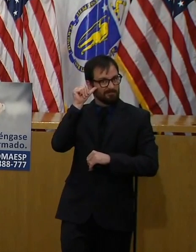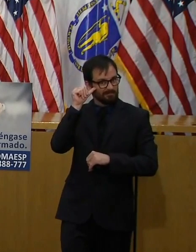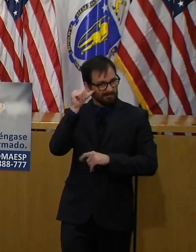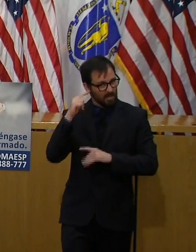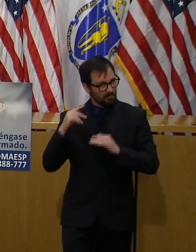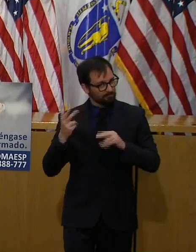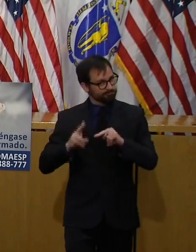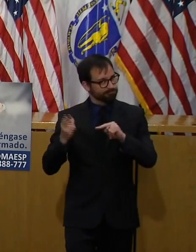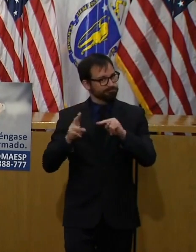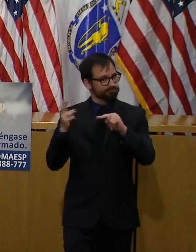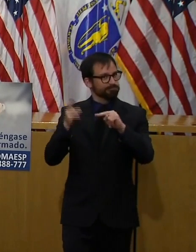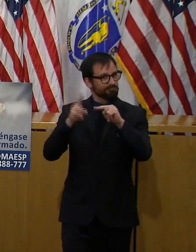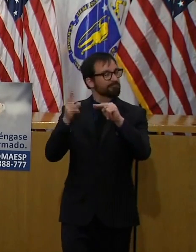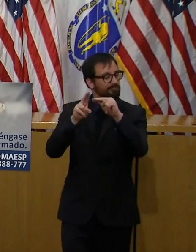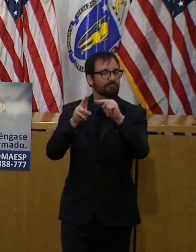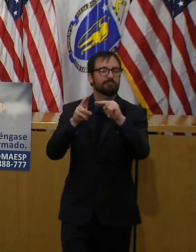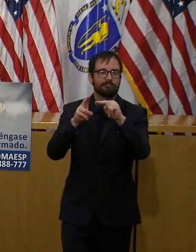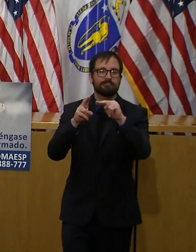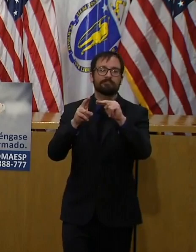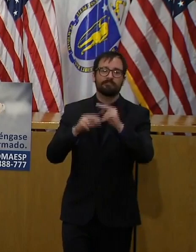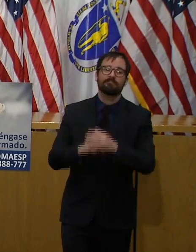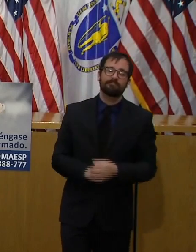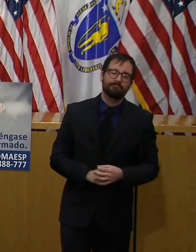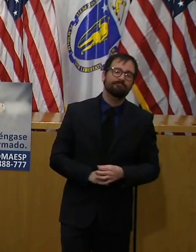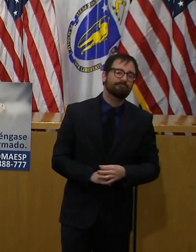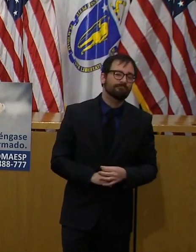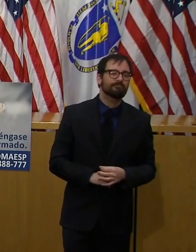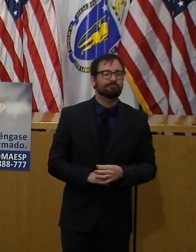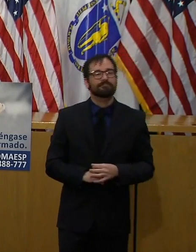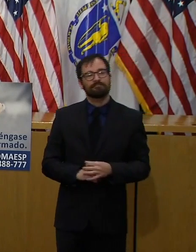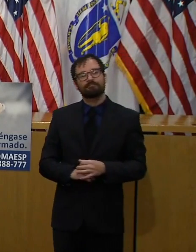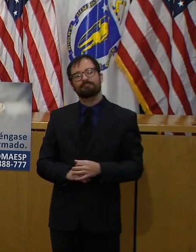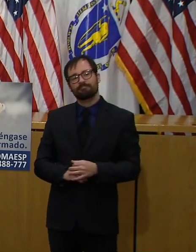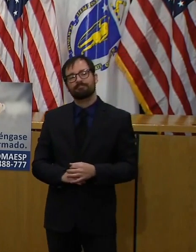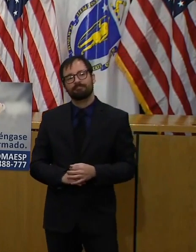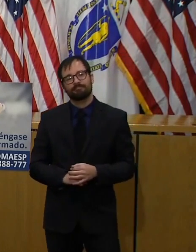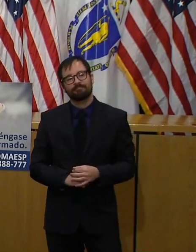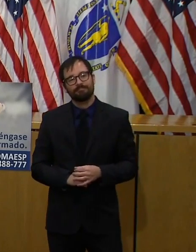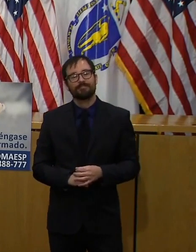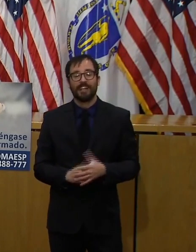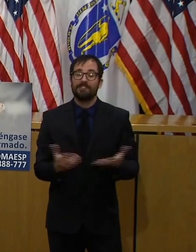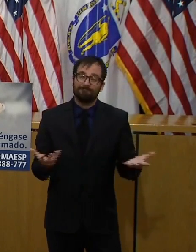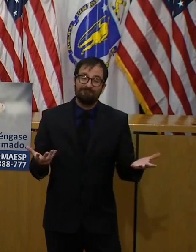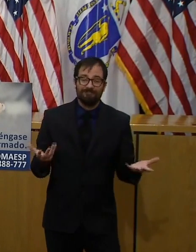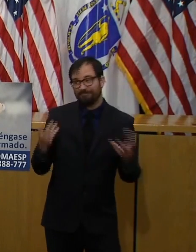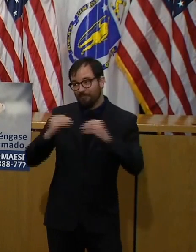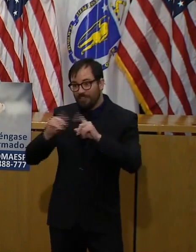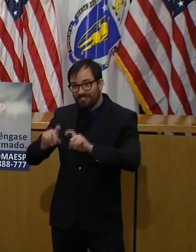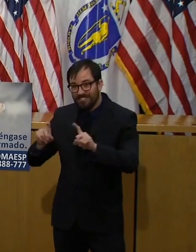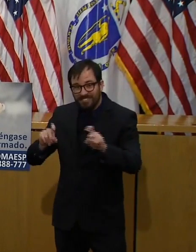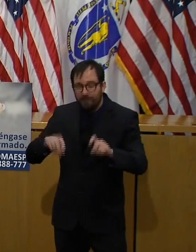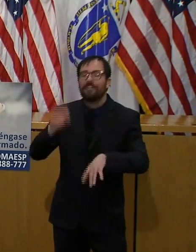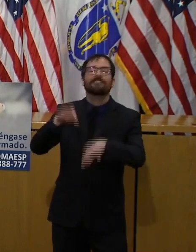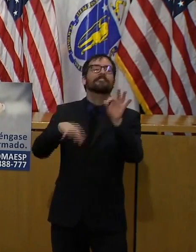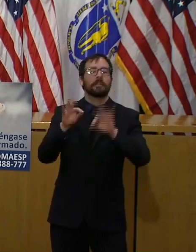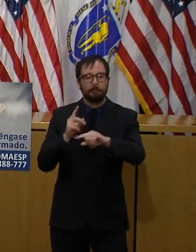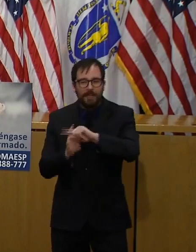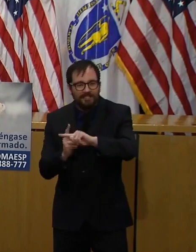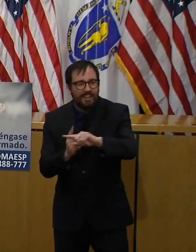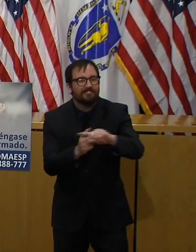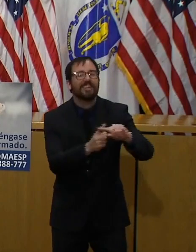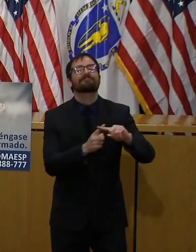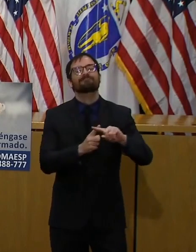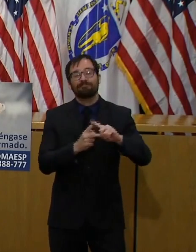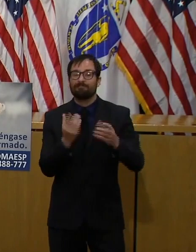tests, and unfortunately fatalities. Our command center's modeling estimates that the surge in cases